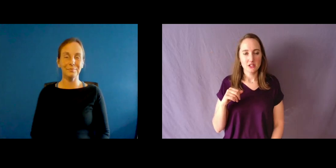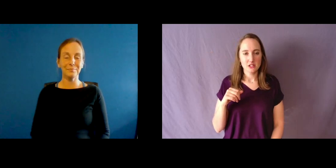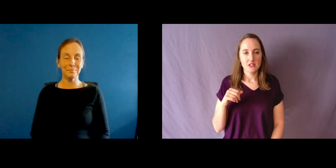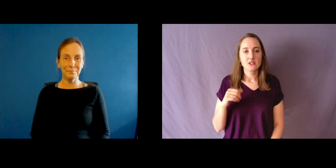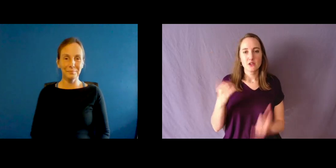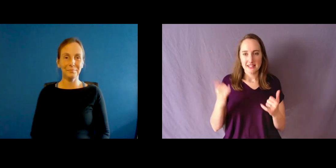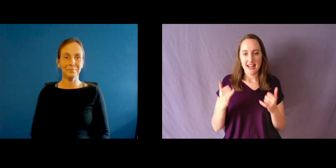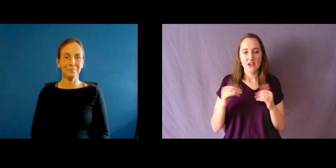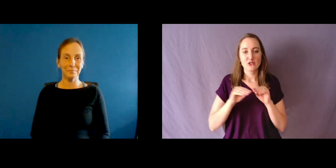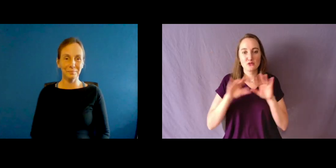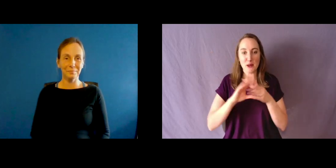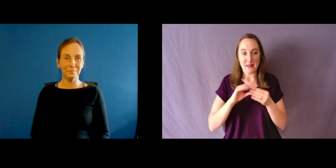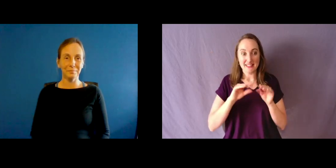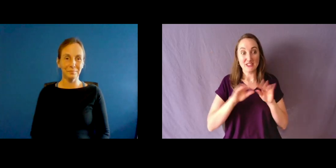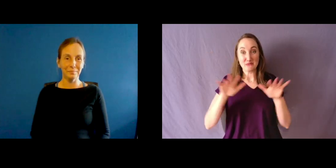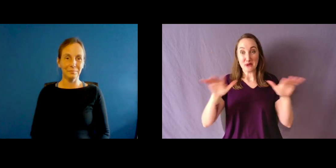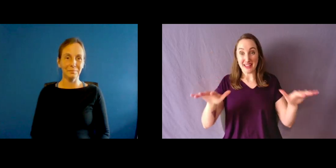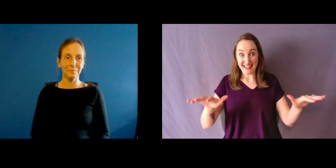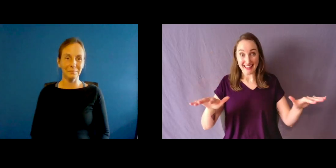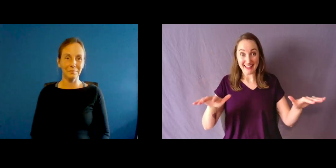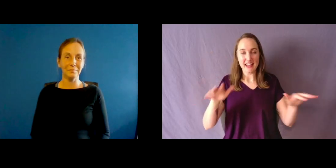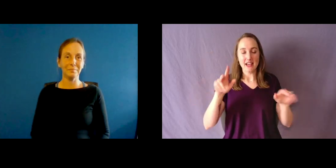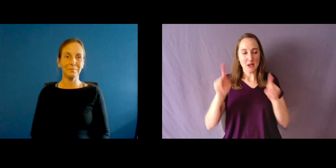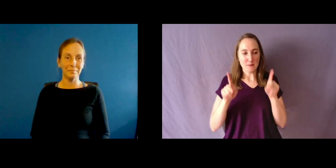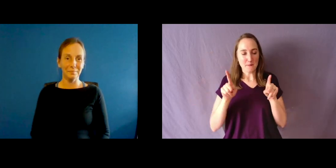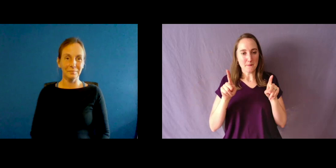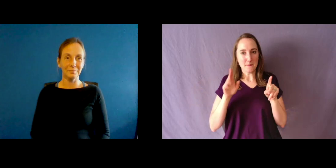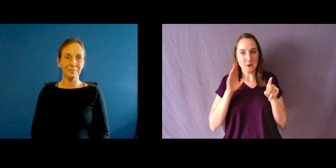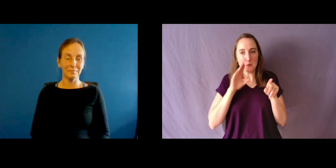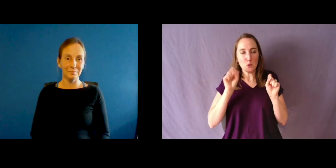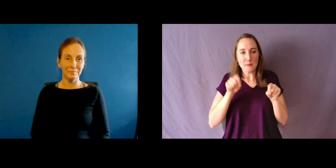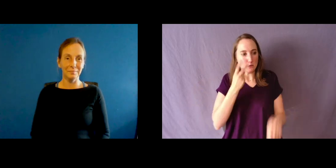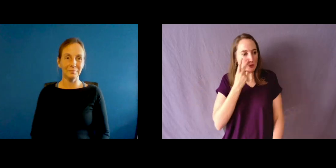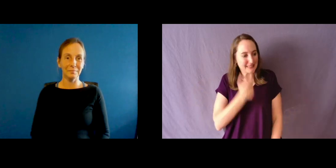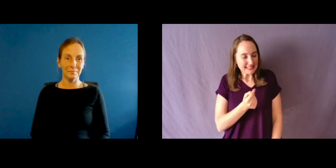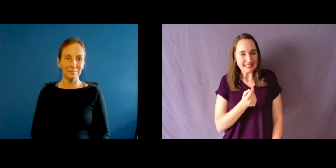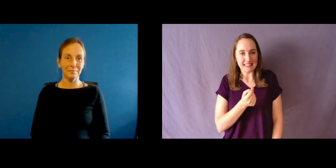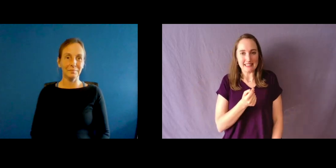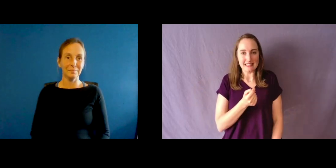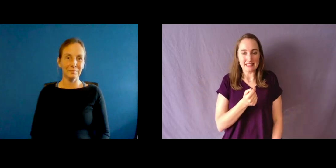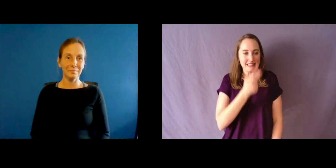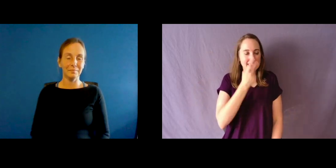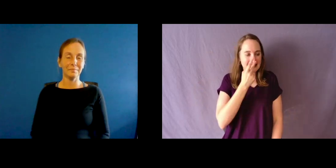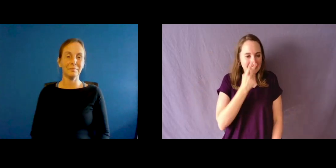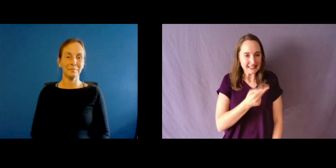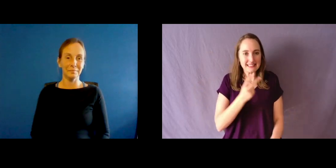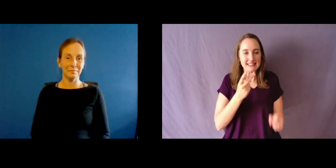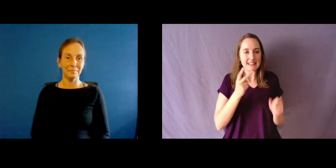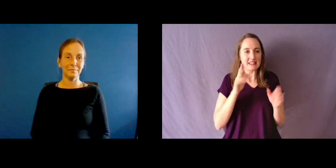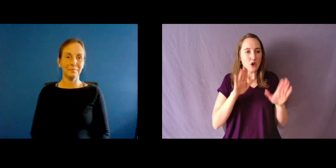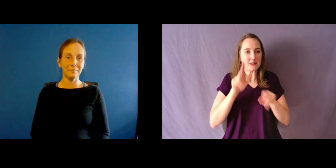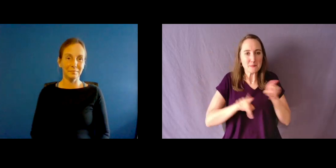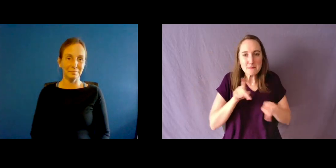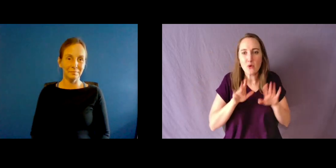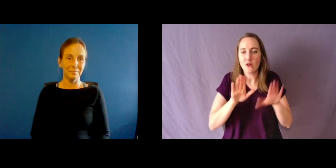is getting out, and once the word is really out there, people will just be able to see it. They'll be able to see all these awesome people,